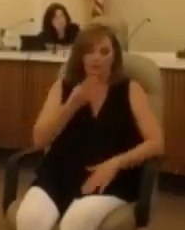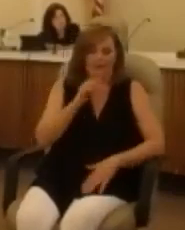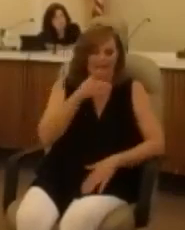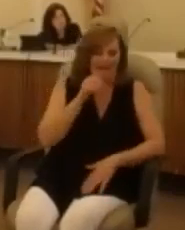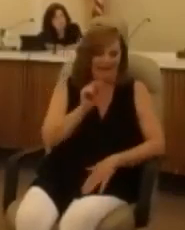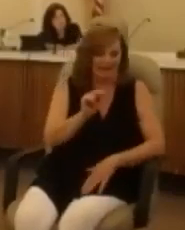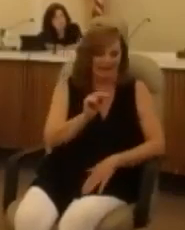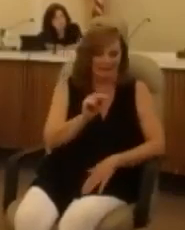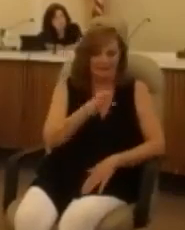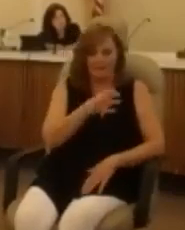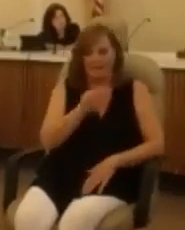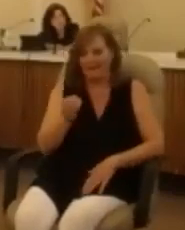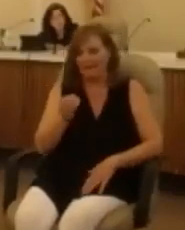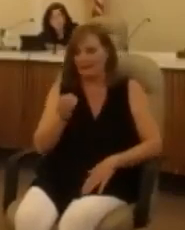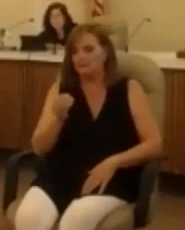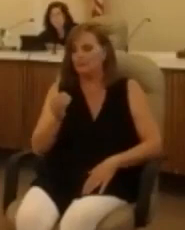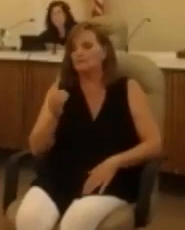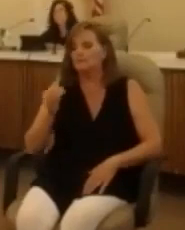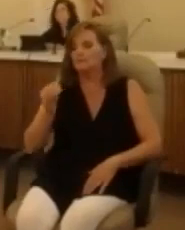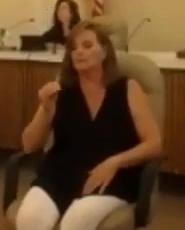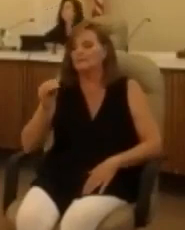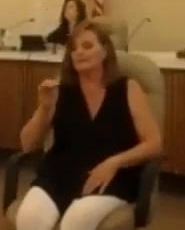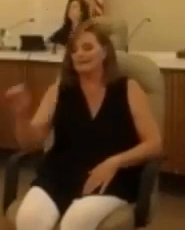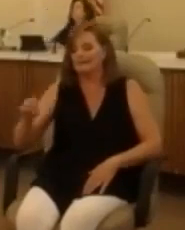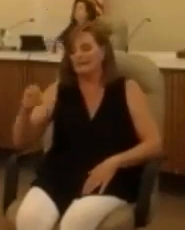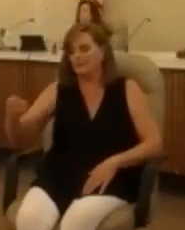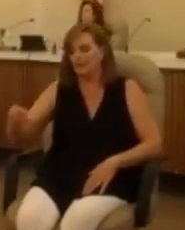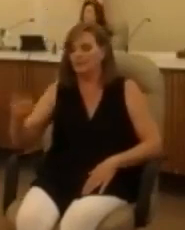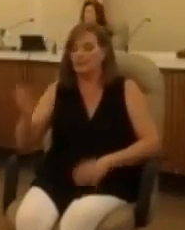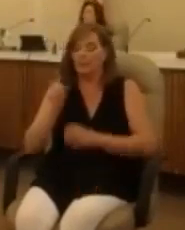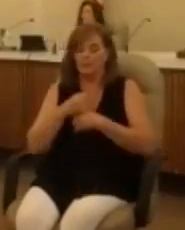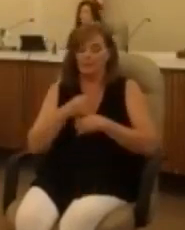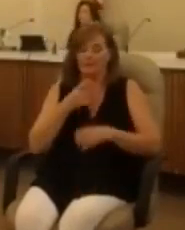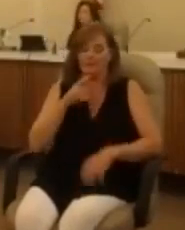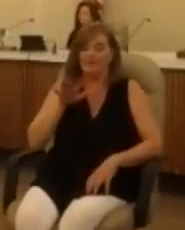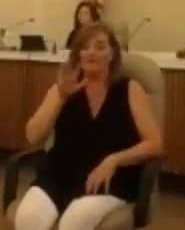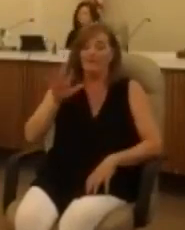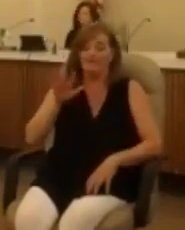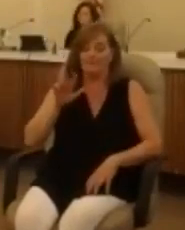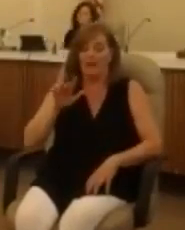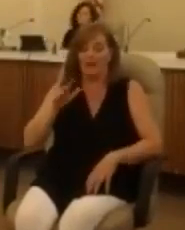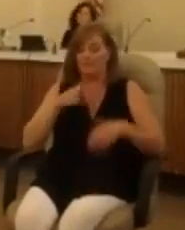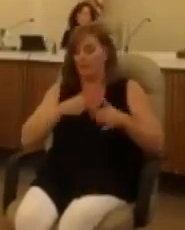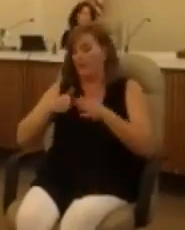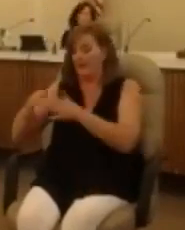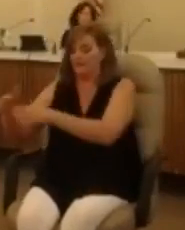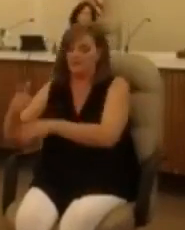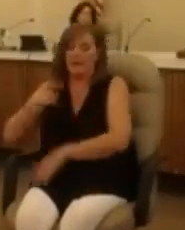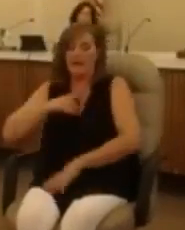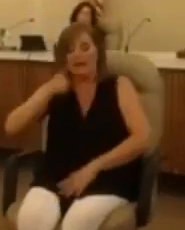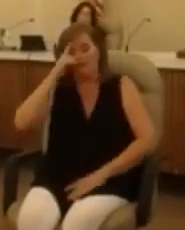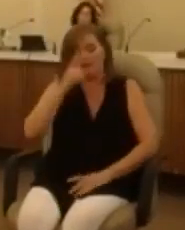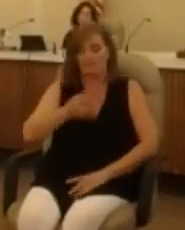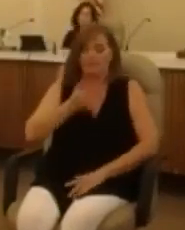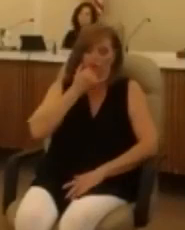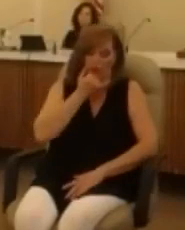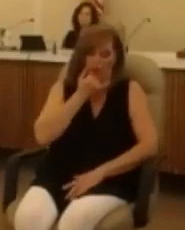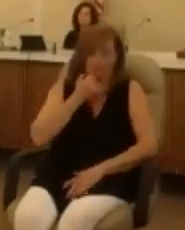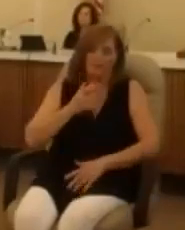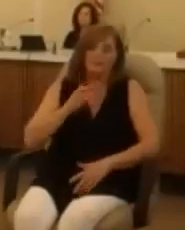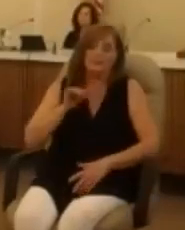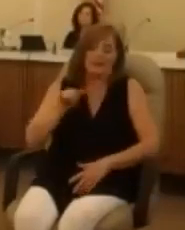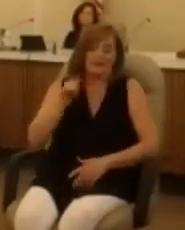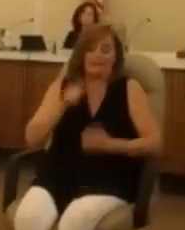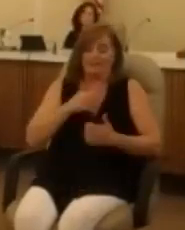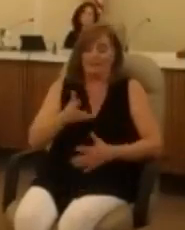Road. They want to make it 5 lanes, and I think that would be a mistake. I think that's going in the wrong direction. If anything, I'd rather